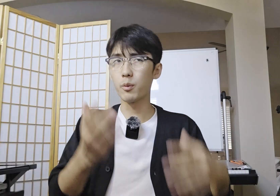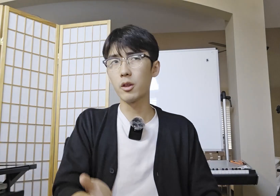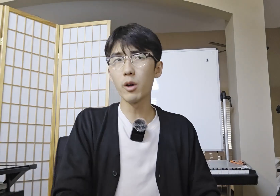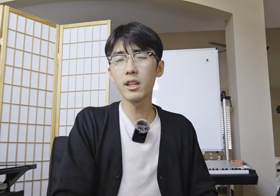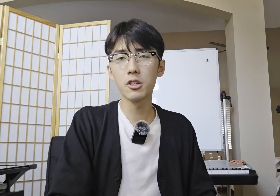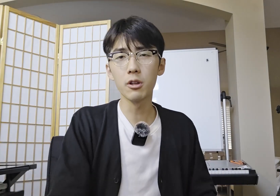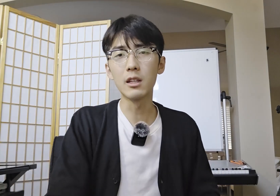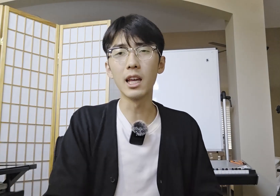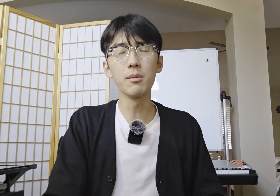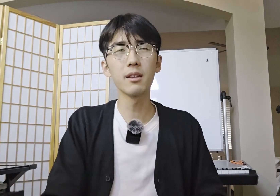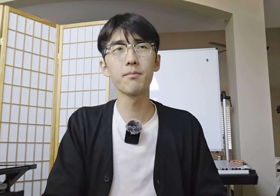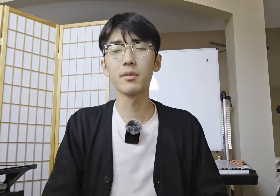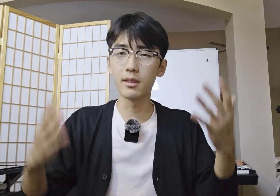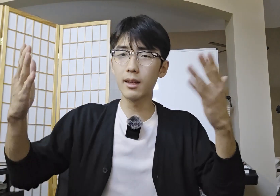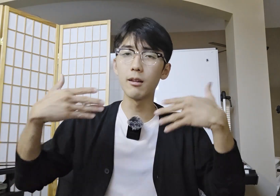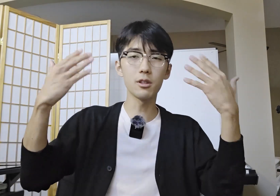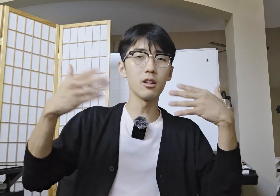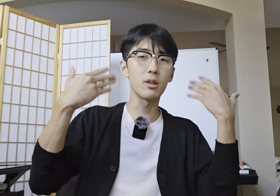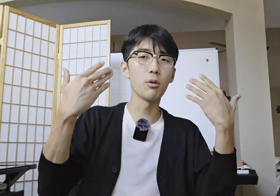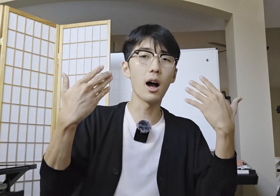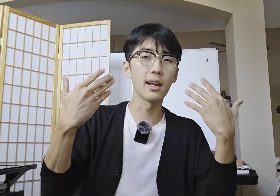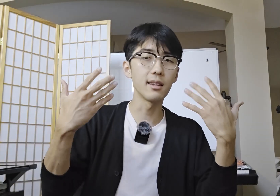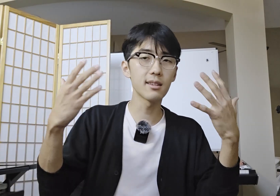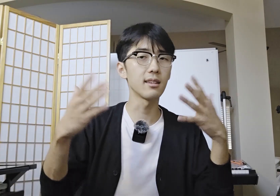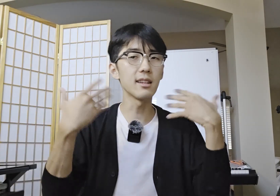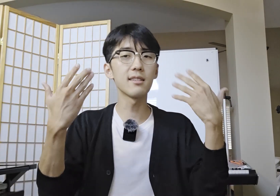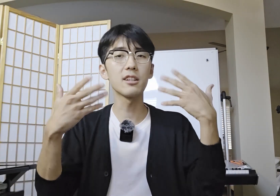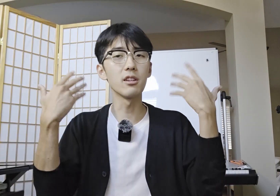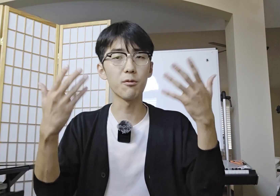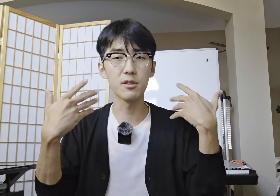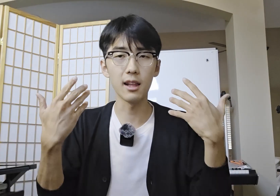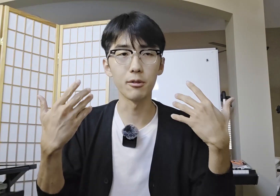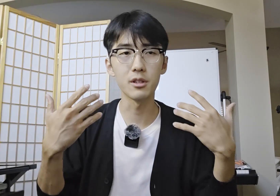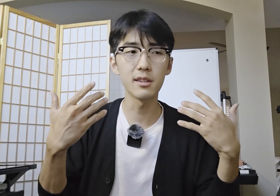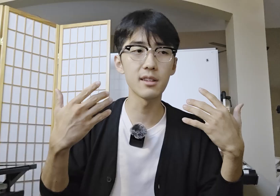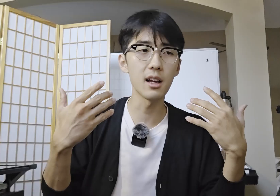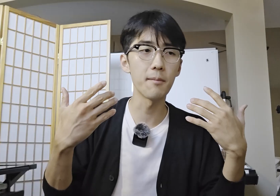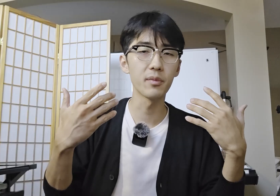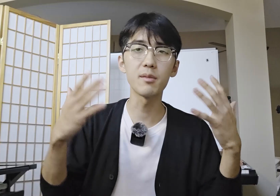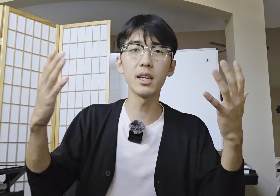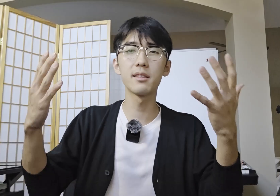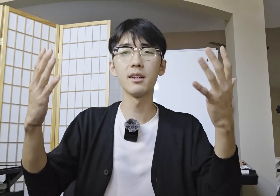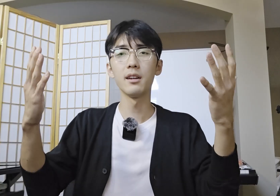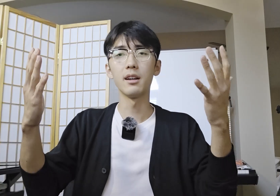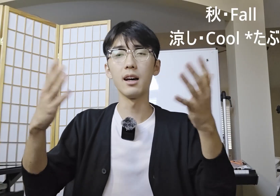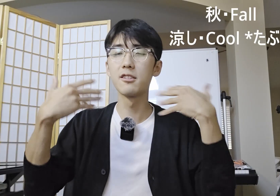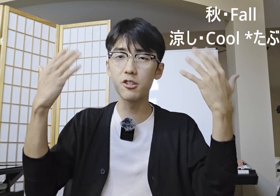But the way they showed it in the anime, it was a little bit too high. This is actually a different sign language. This means